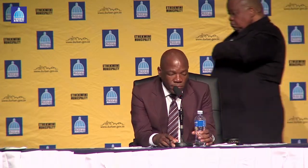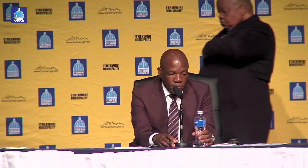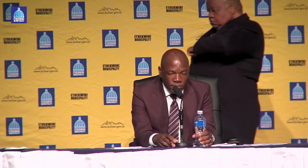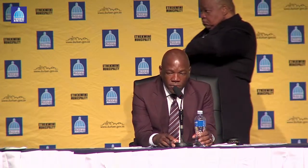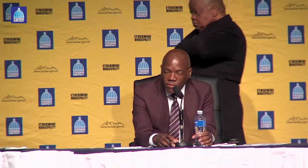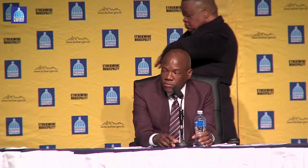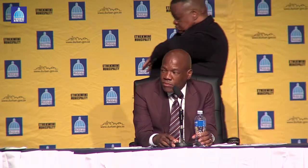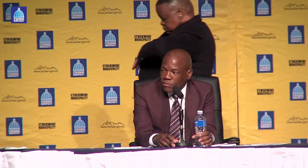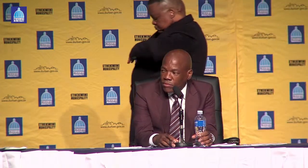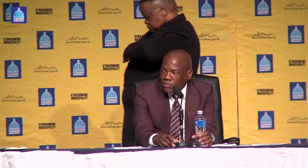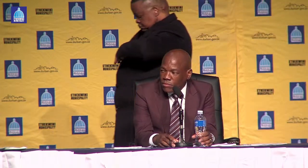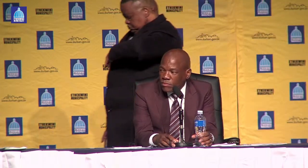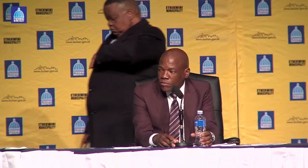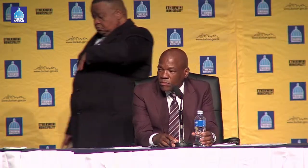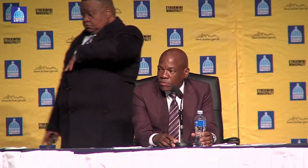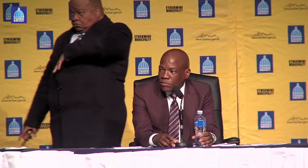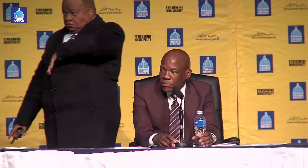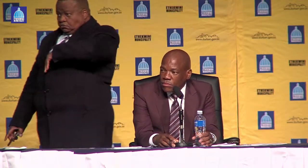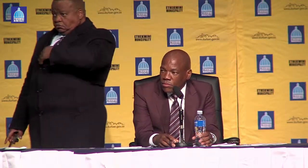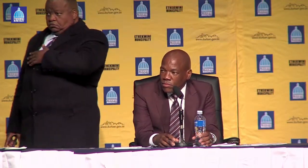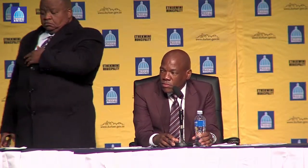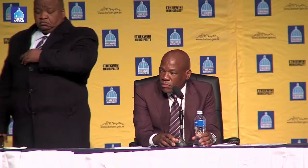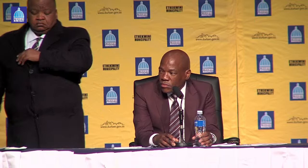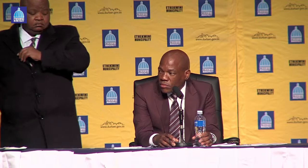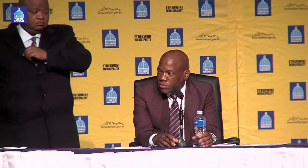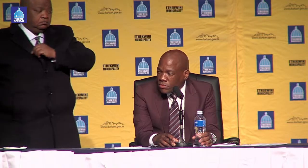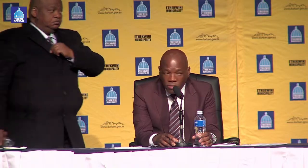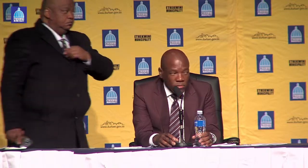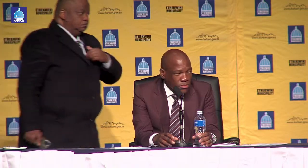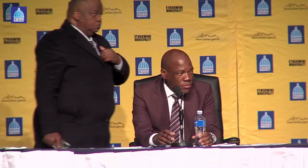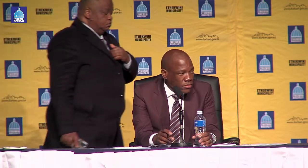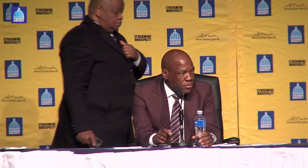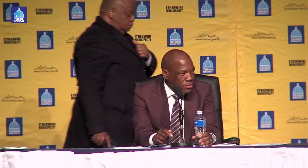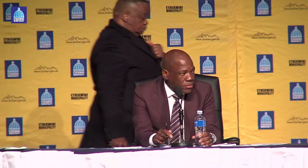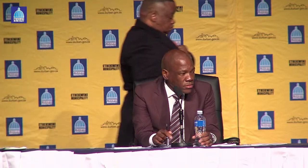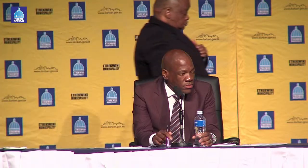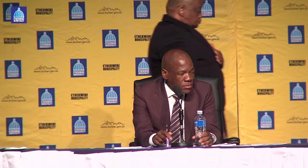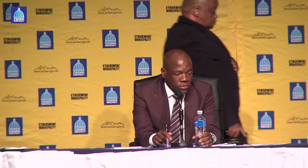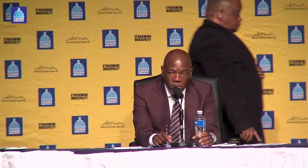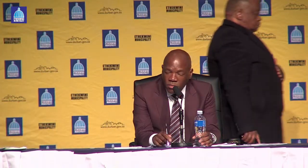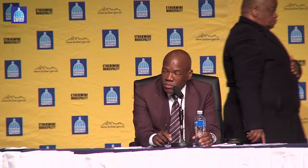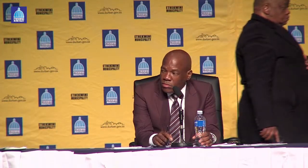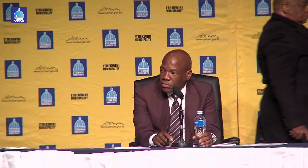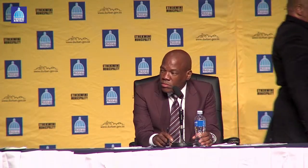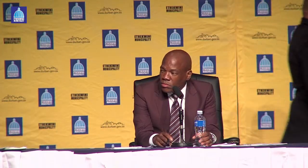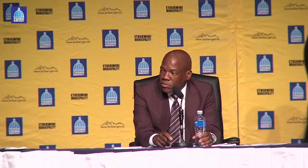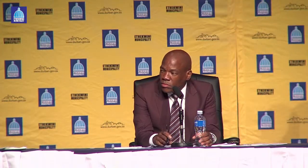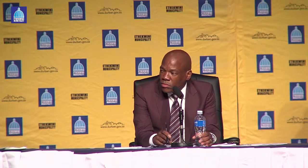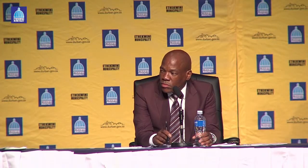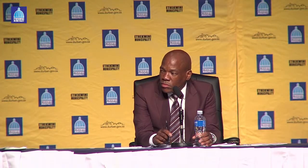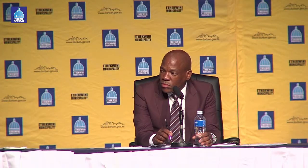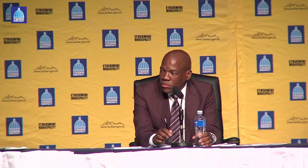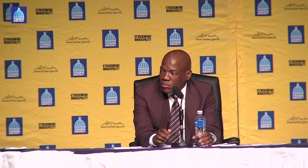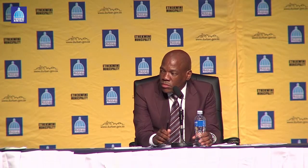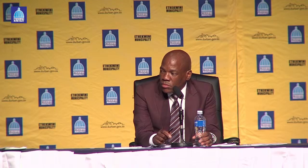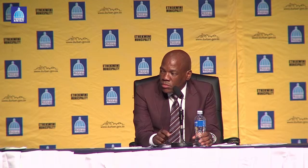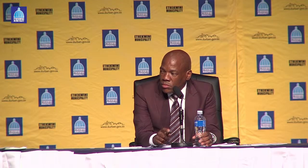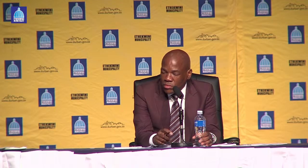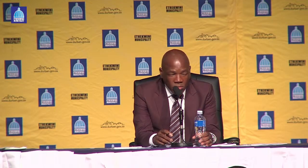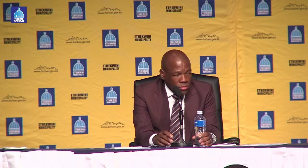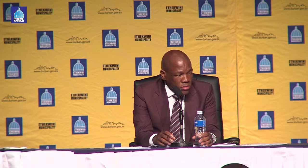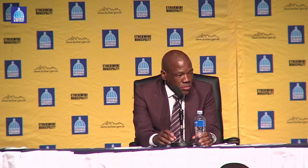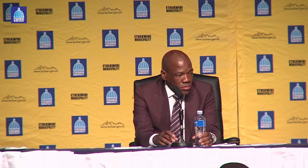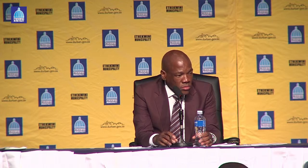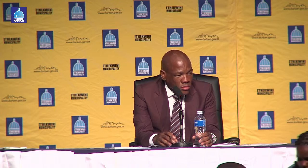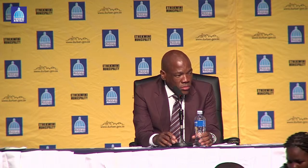present Section 71 reports to the council, it happens that some of the councillors, they don't follow